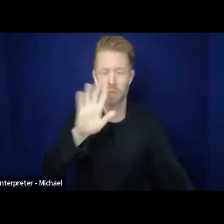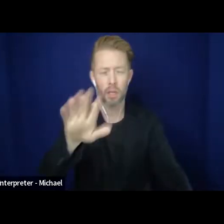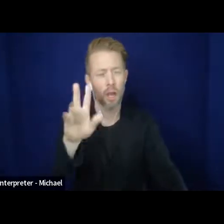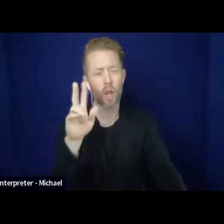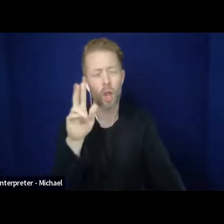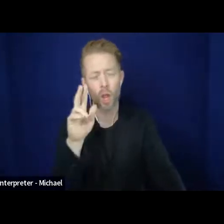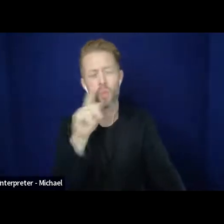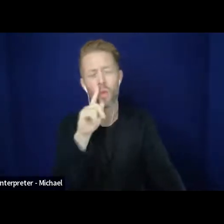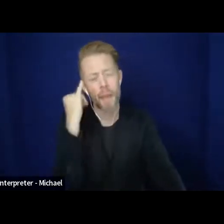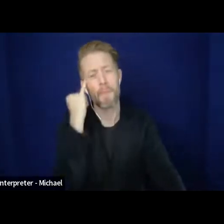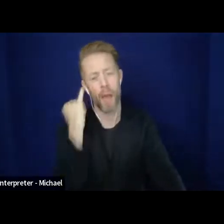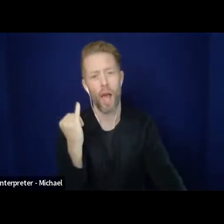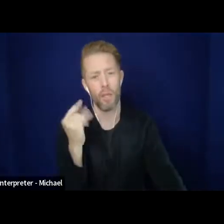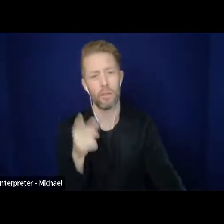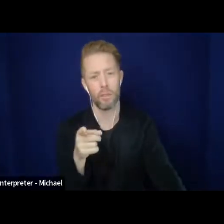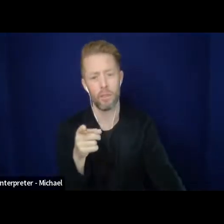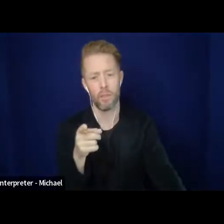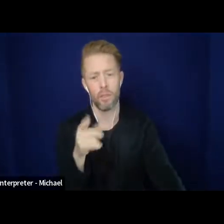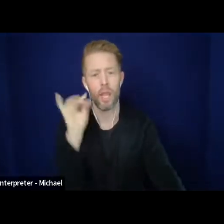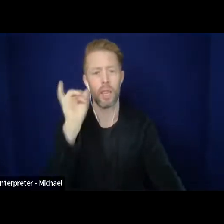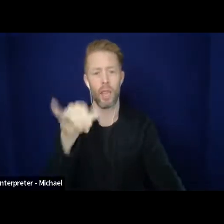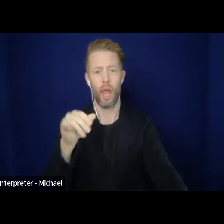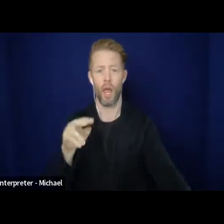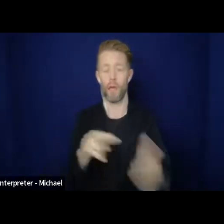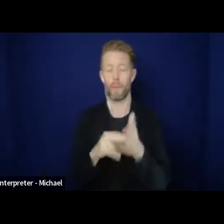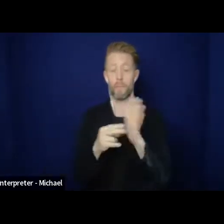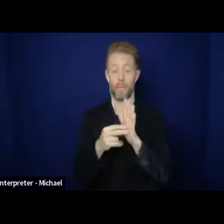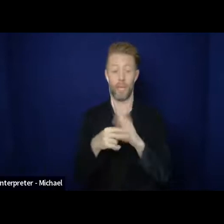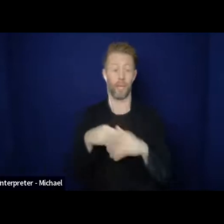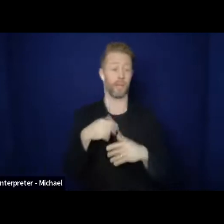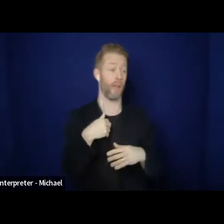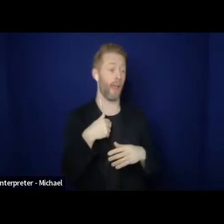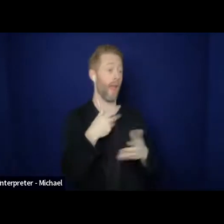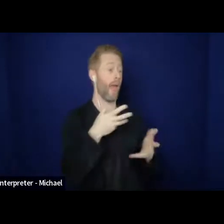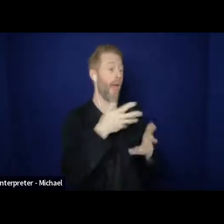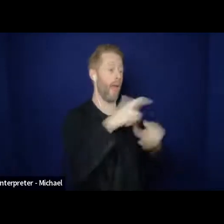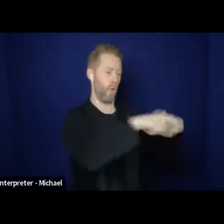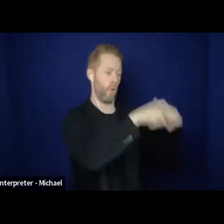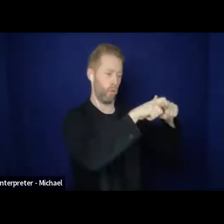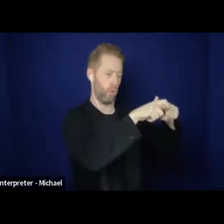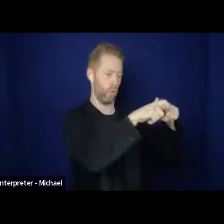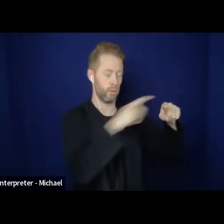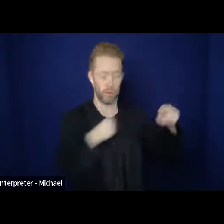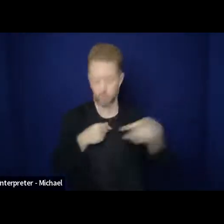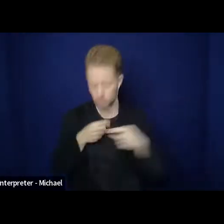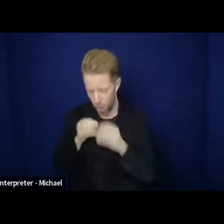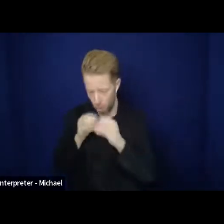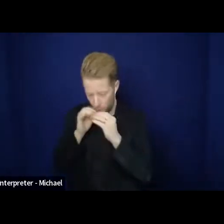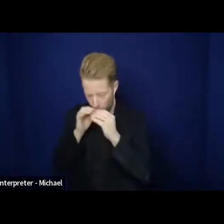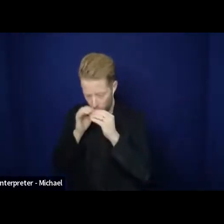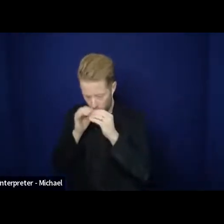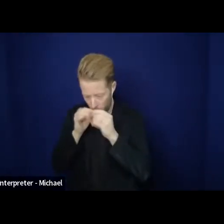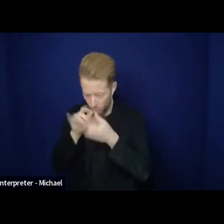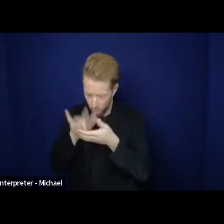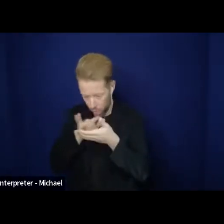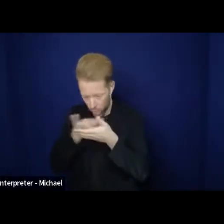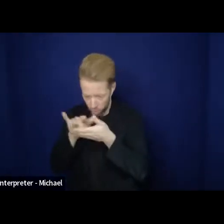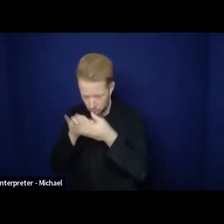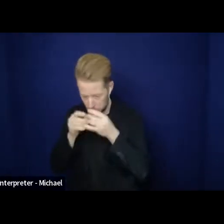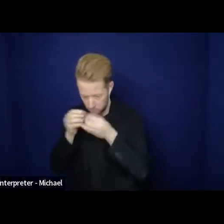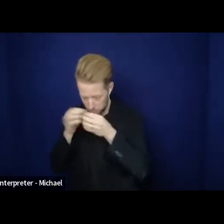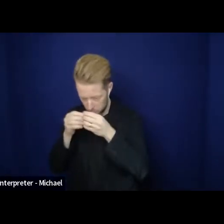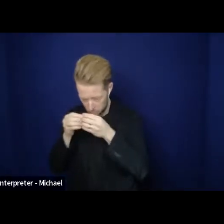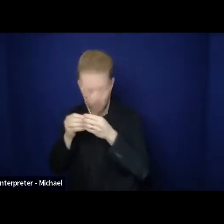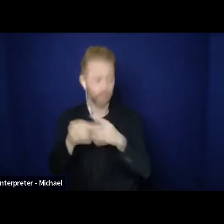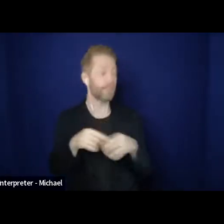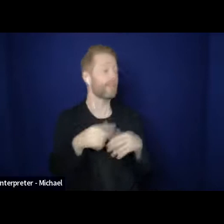cuts into every available minute that they had to be providing that service to you to